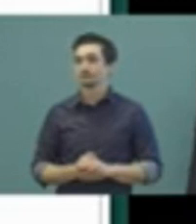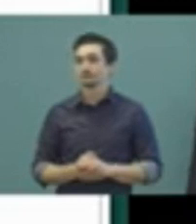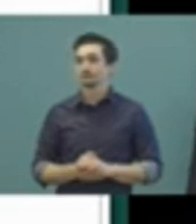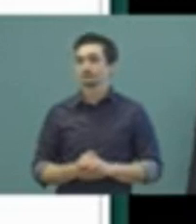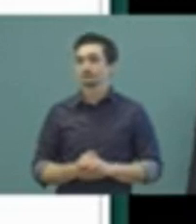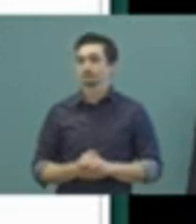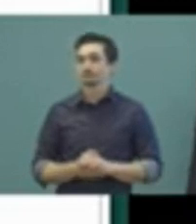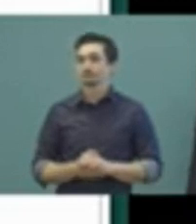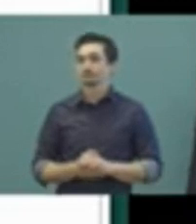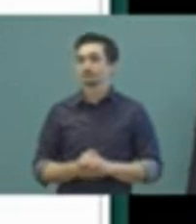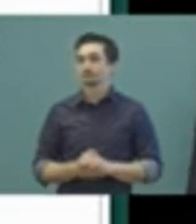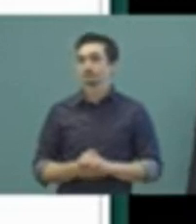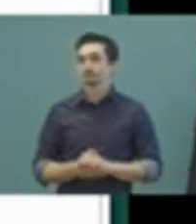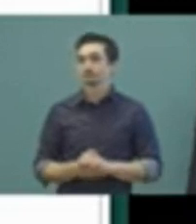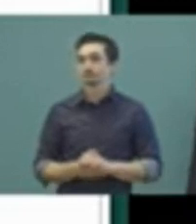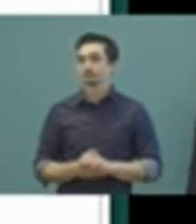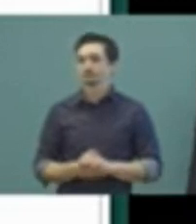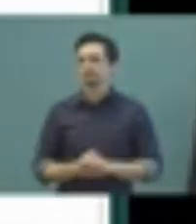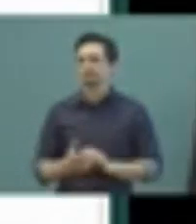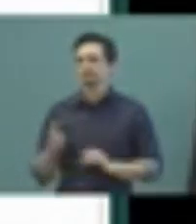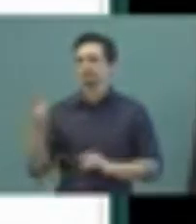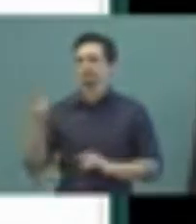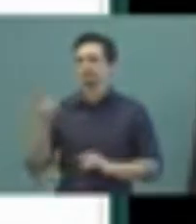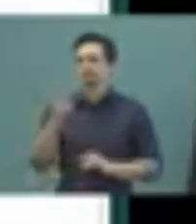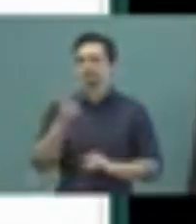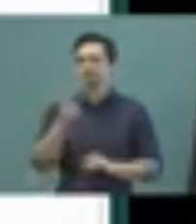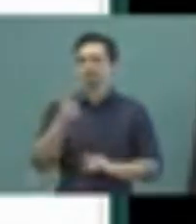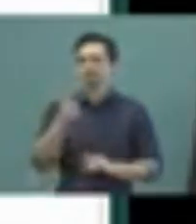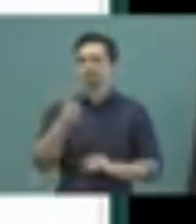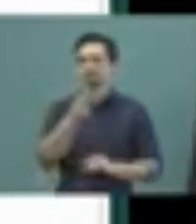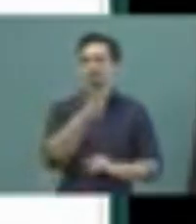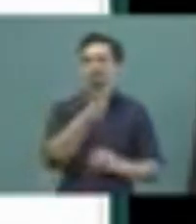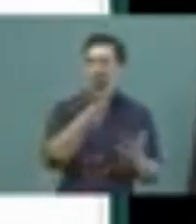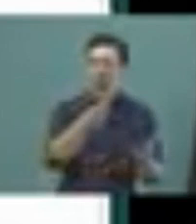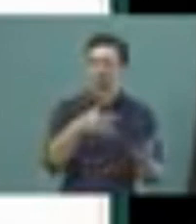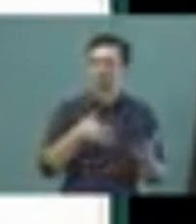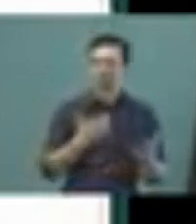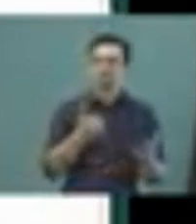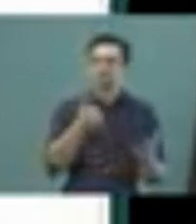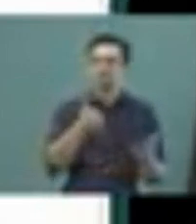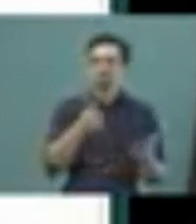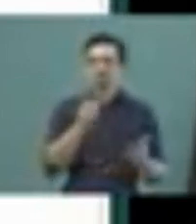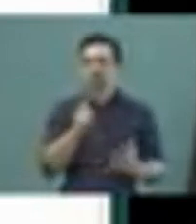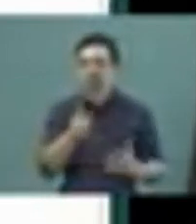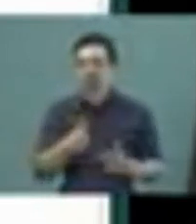Good. I've got 3 of 4 thumbs up. 4 thumbs up. Okay, we're good.